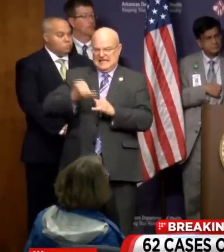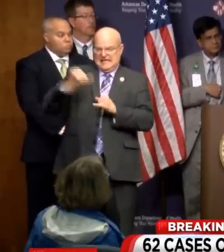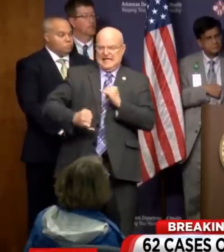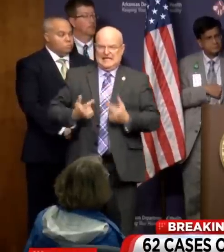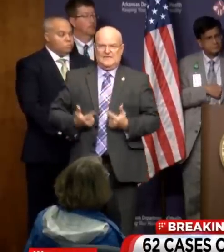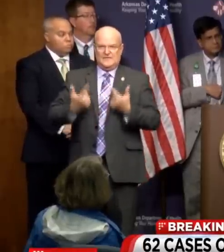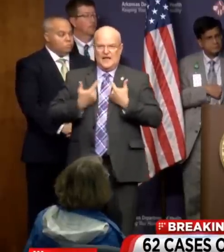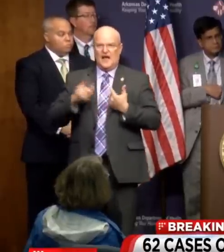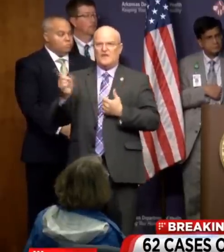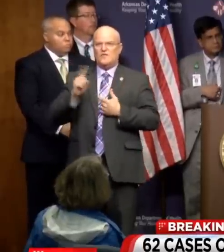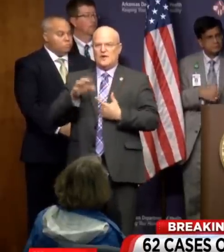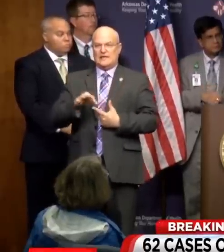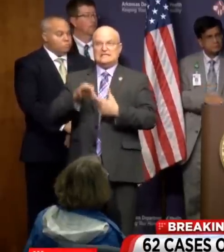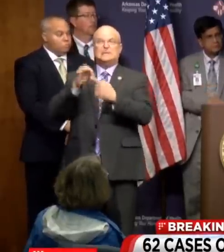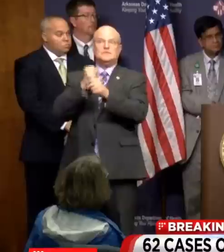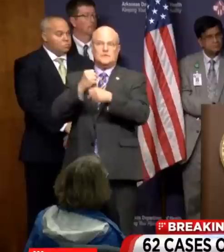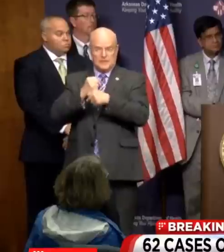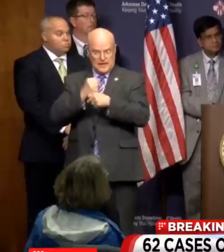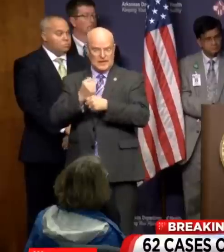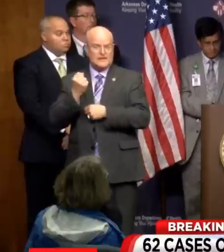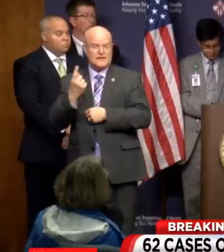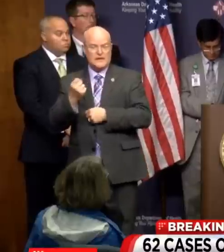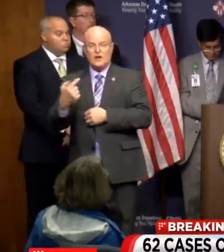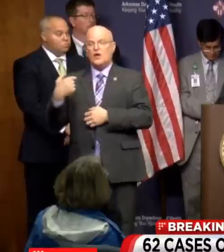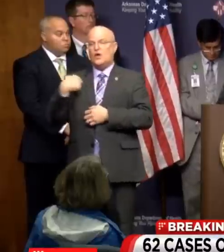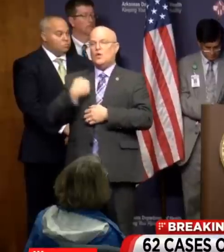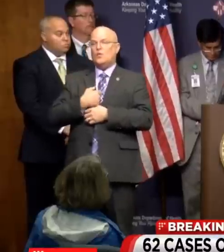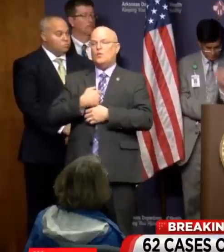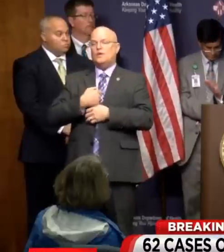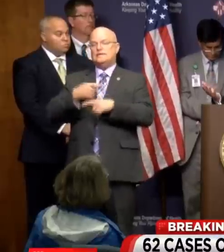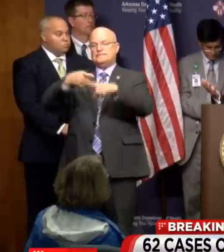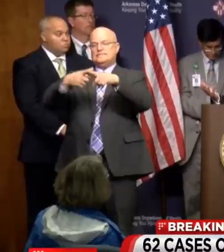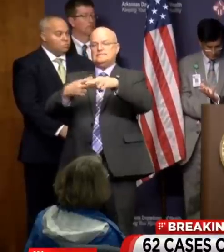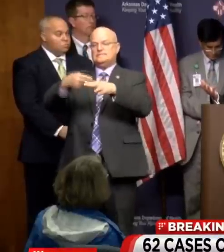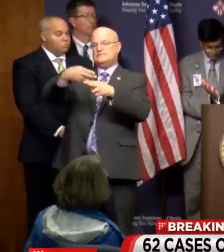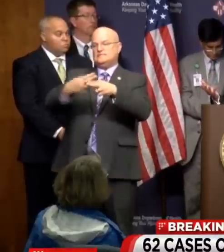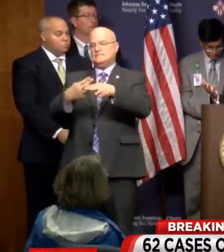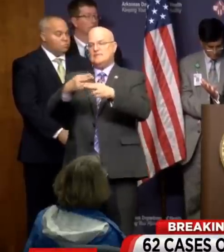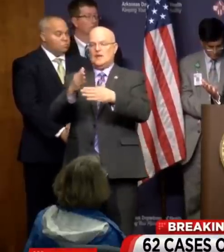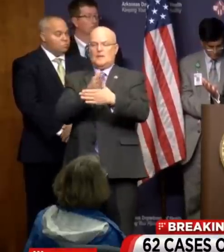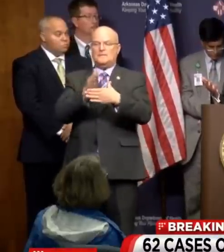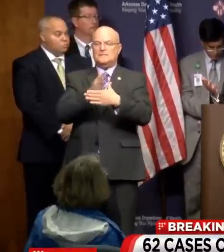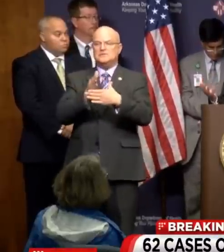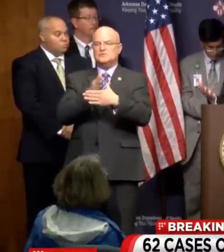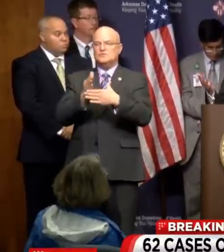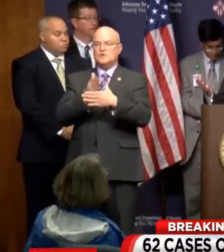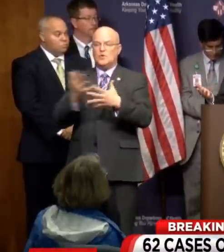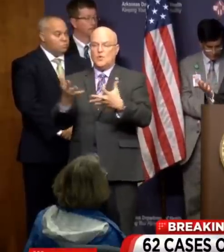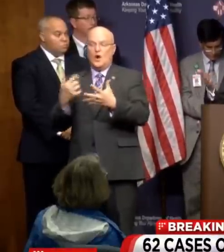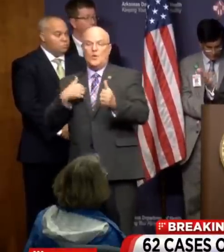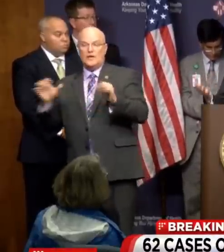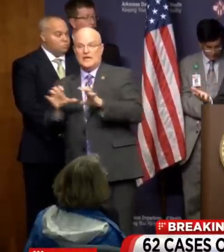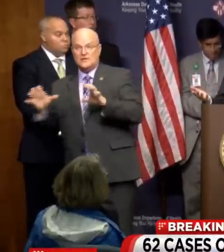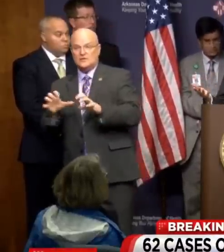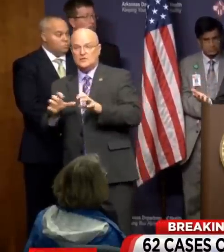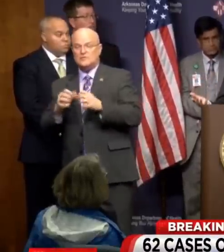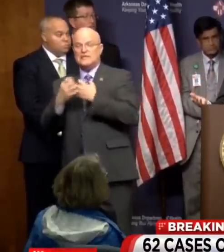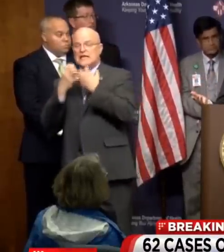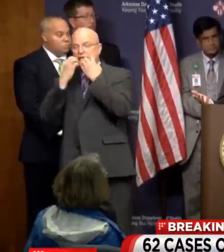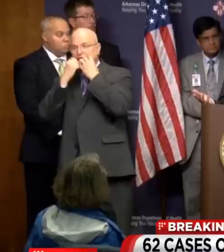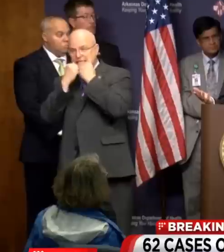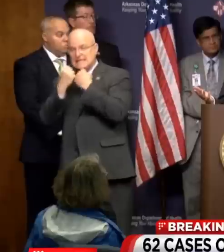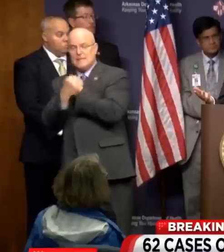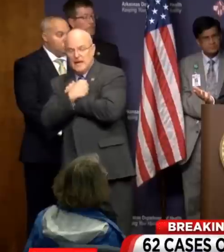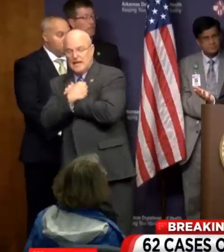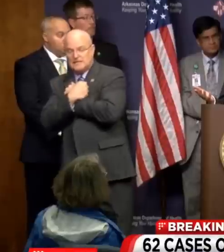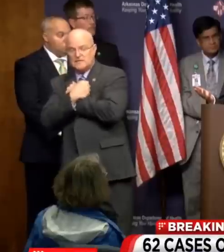issues where exceptions are made, and we're weighing the balance between what we can do to be compassionate